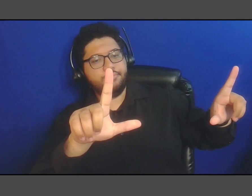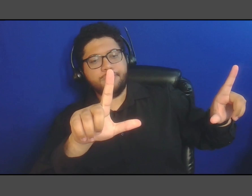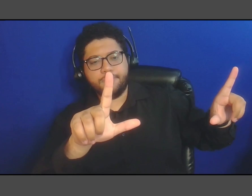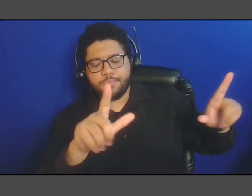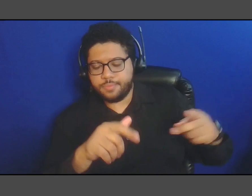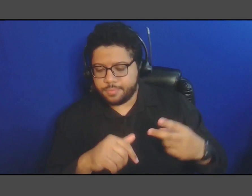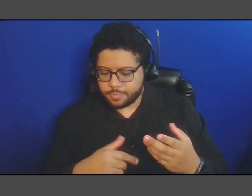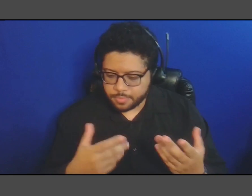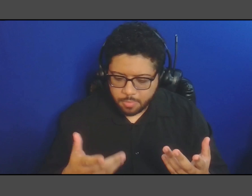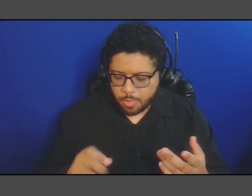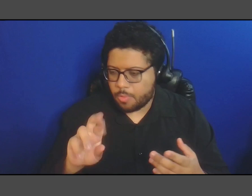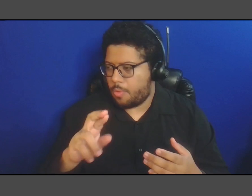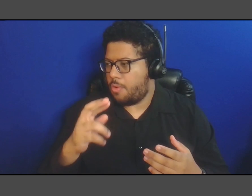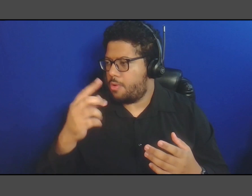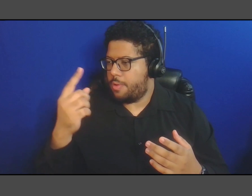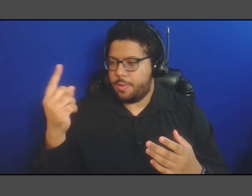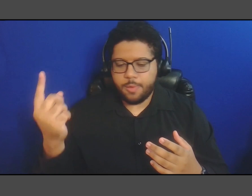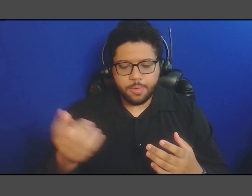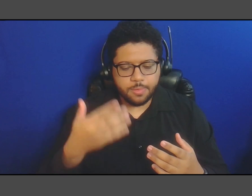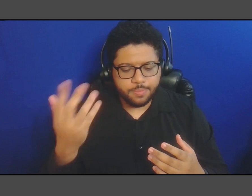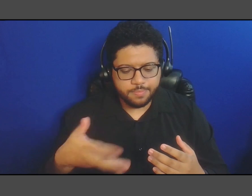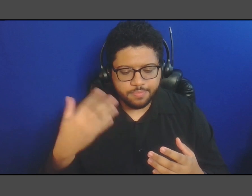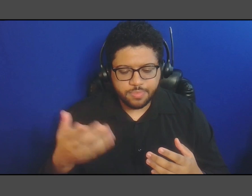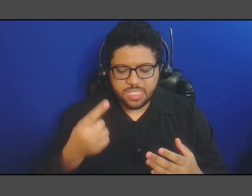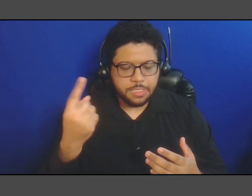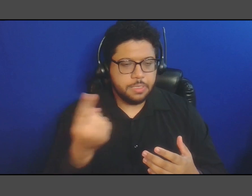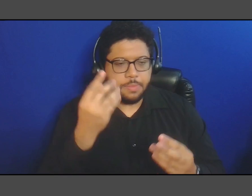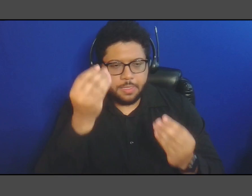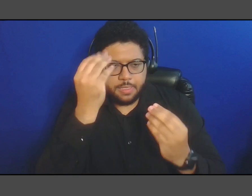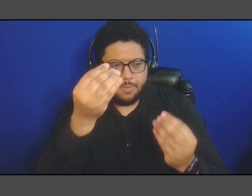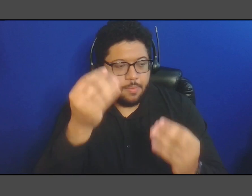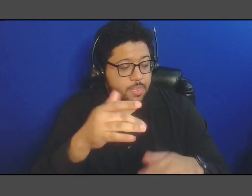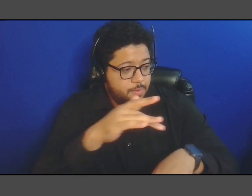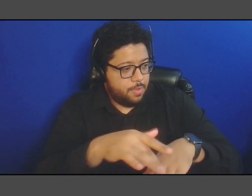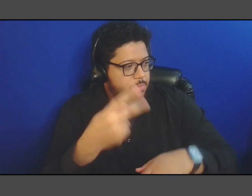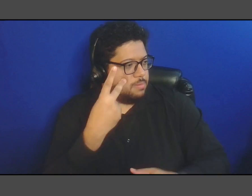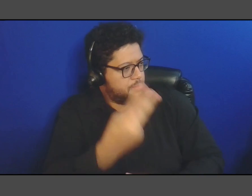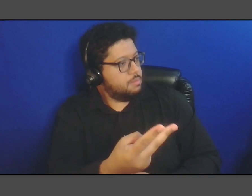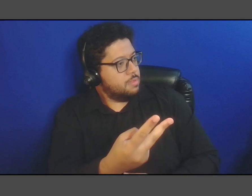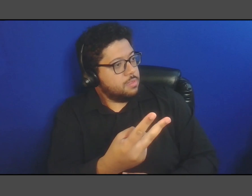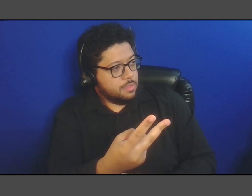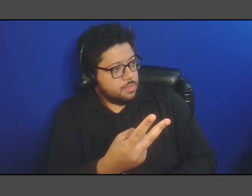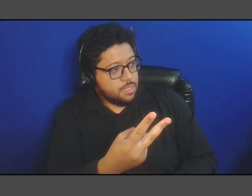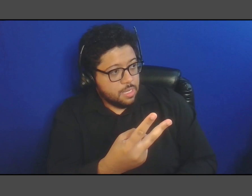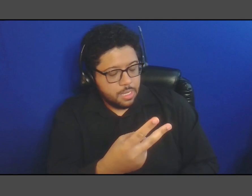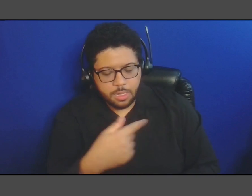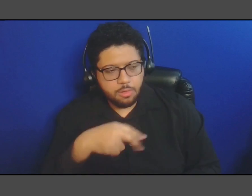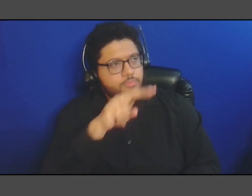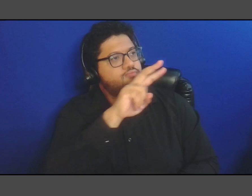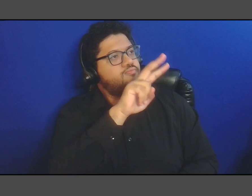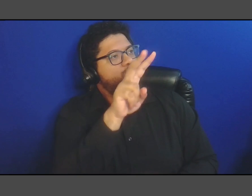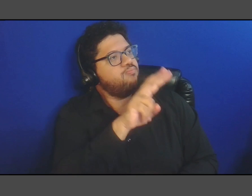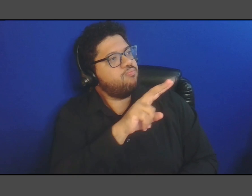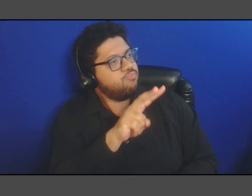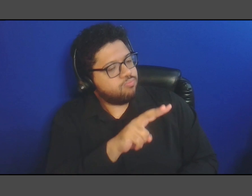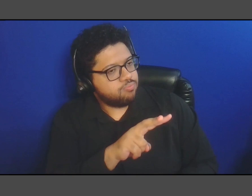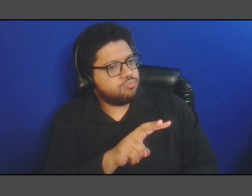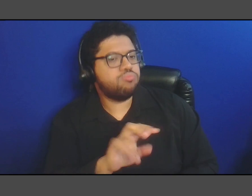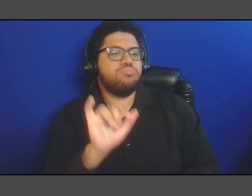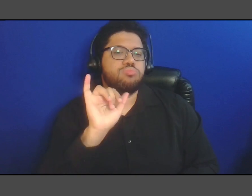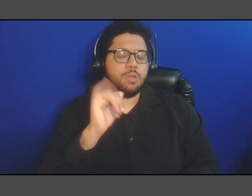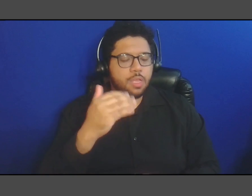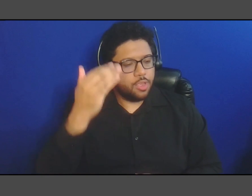of information that you can take away, knowing, you know, what wildlife is there, or